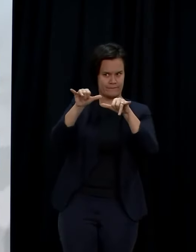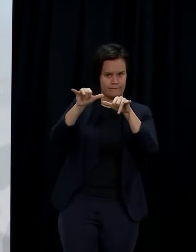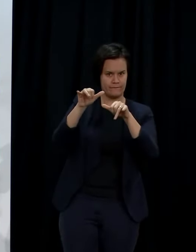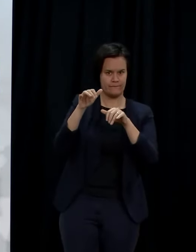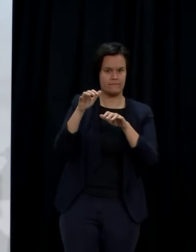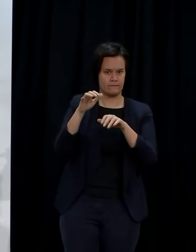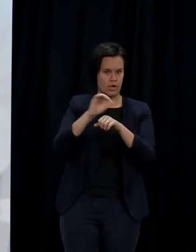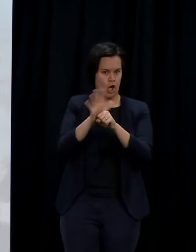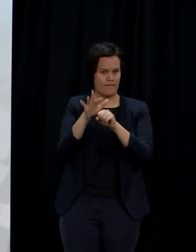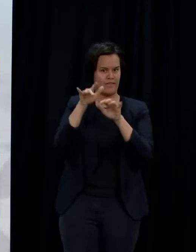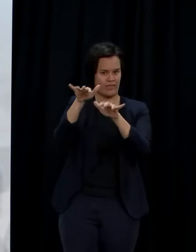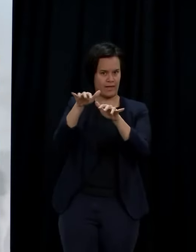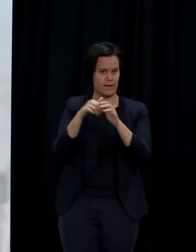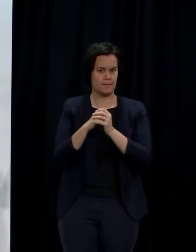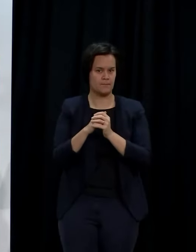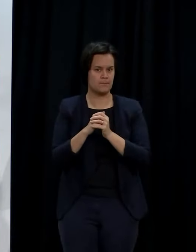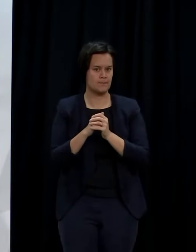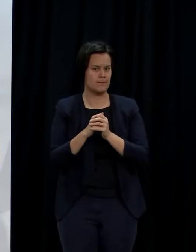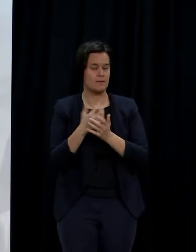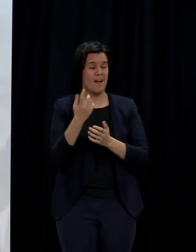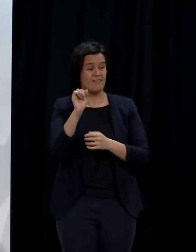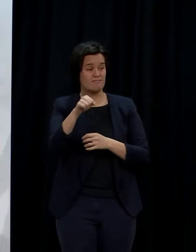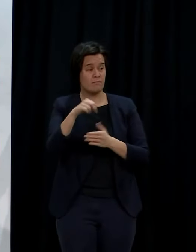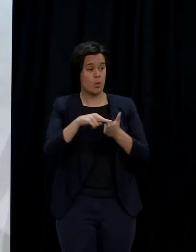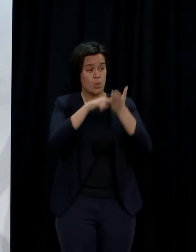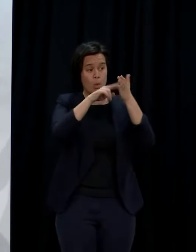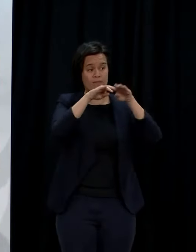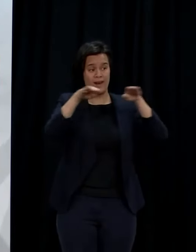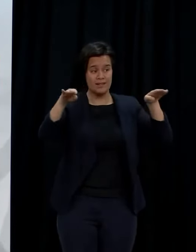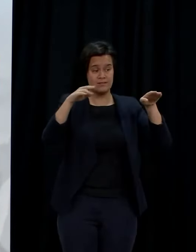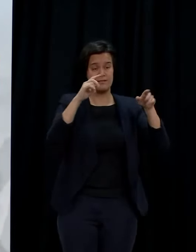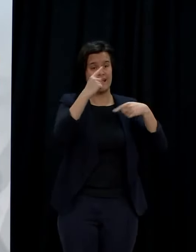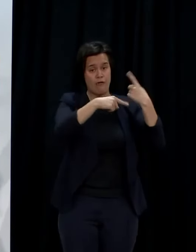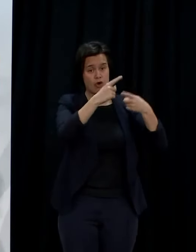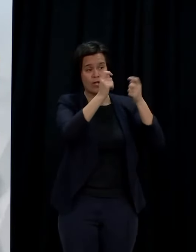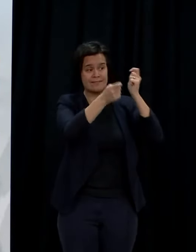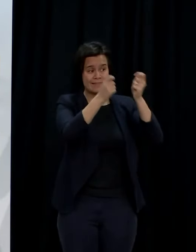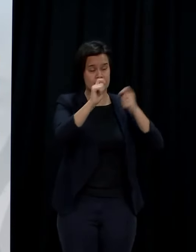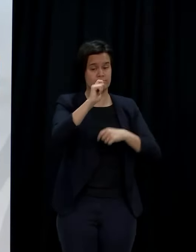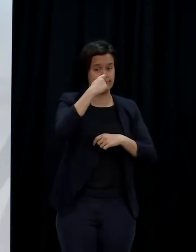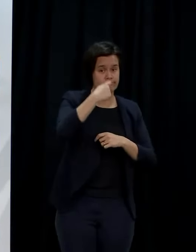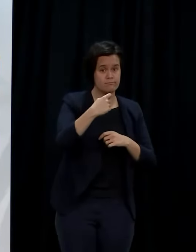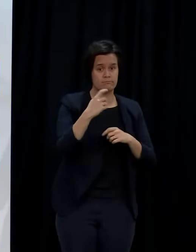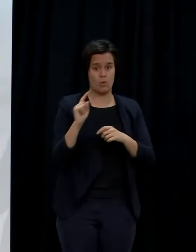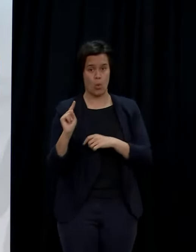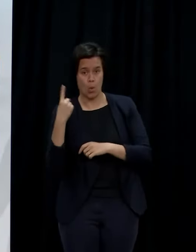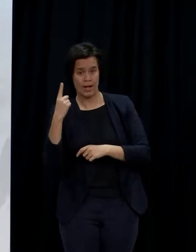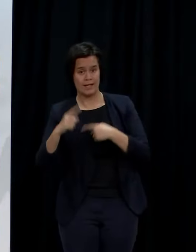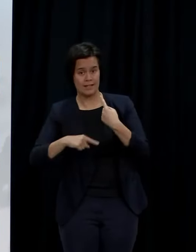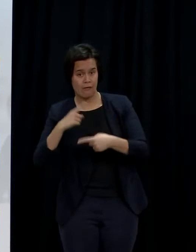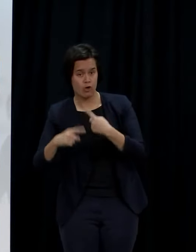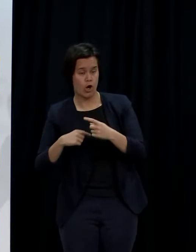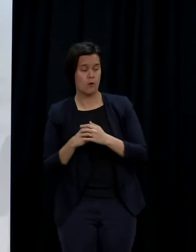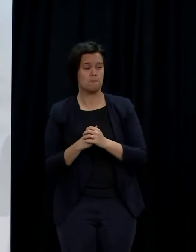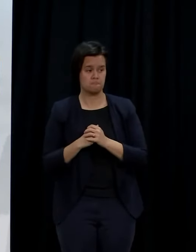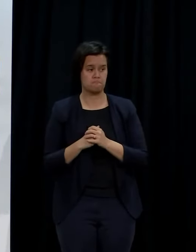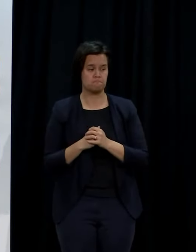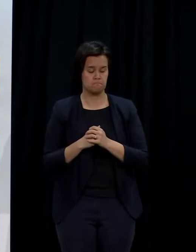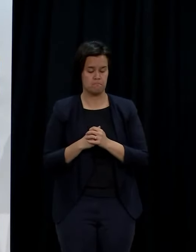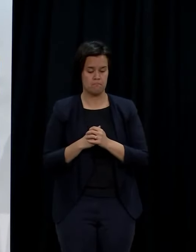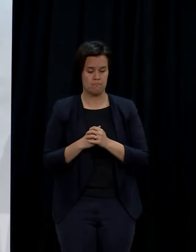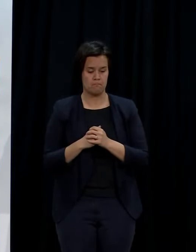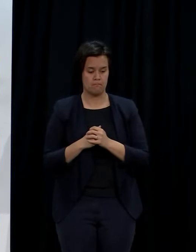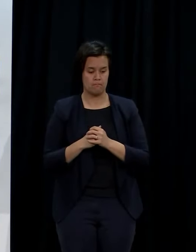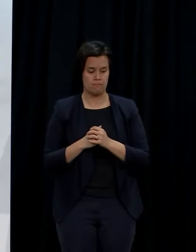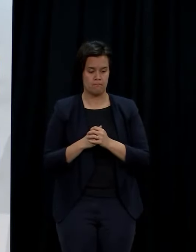of course, in the upper parts of Northland as well, as it always has been. In terms of what we have been talking